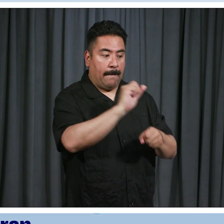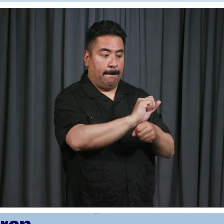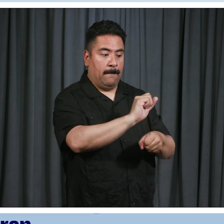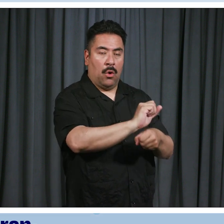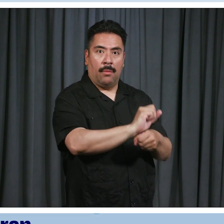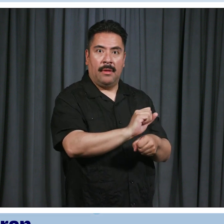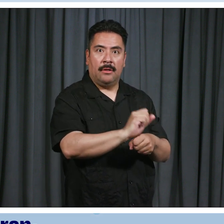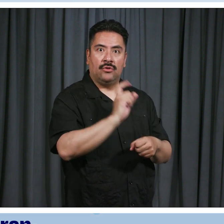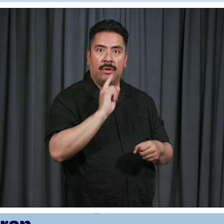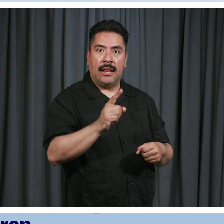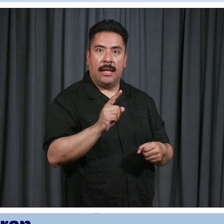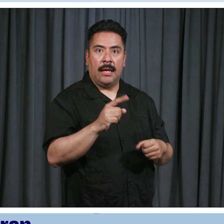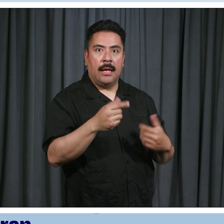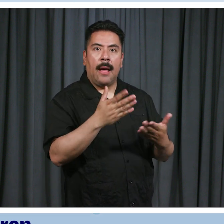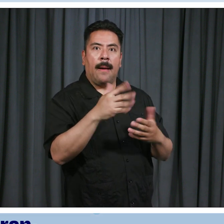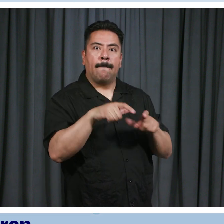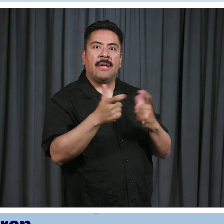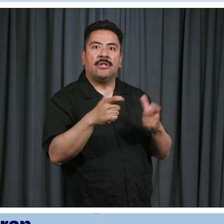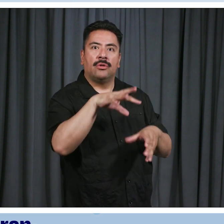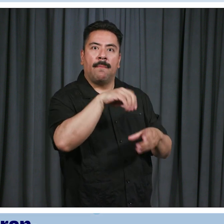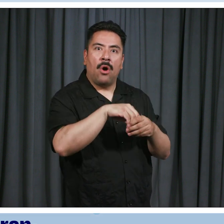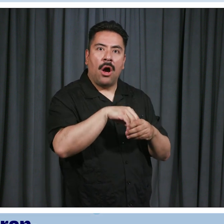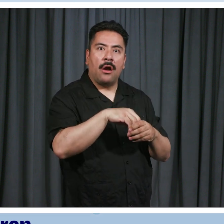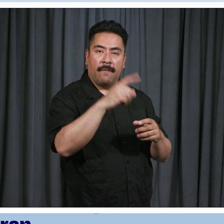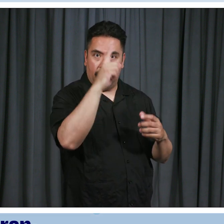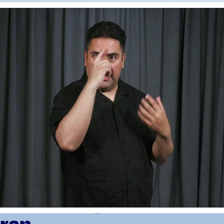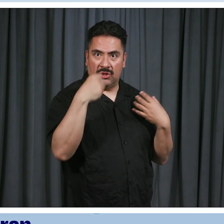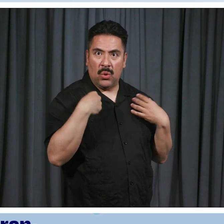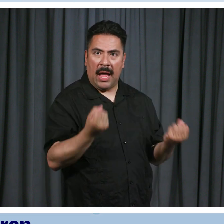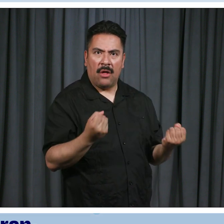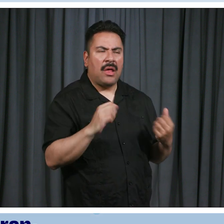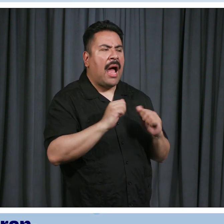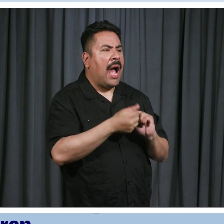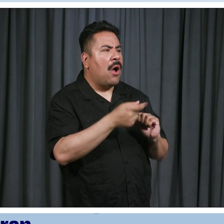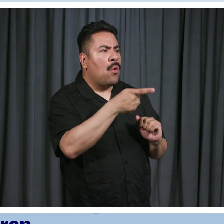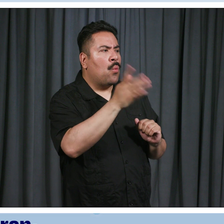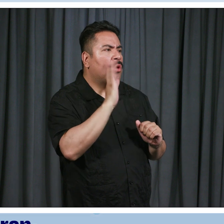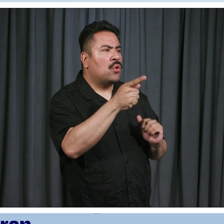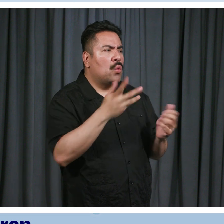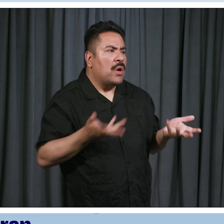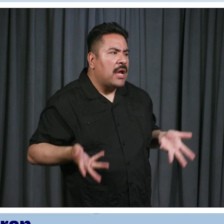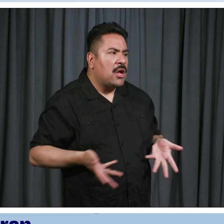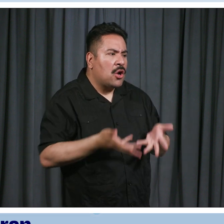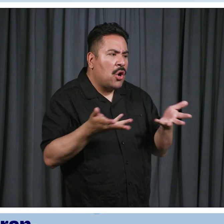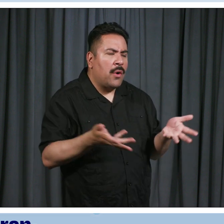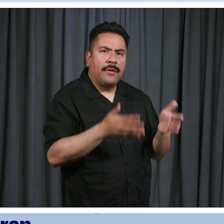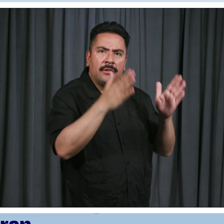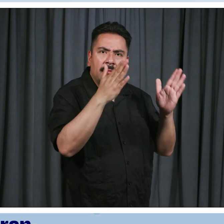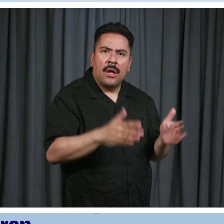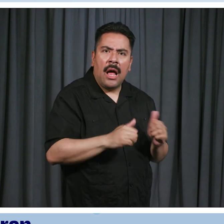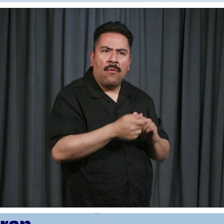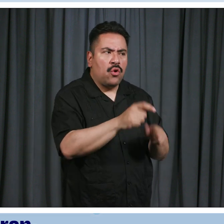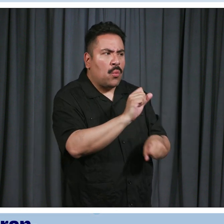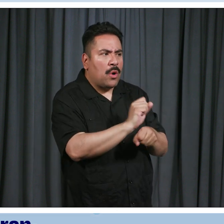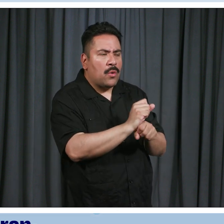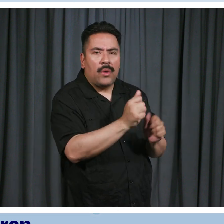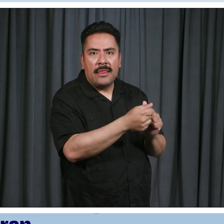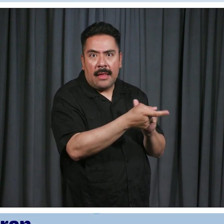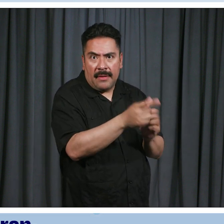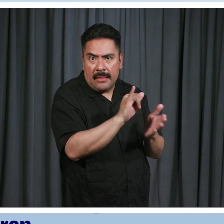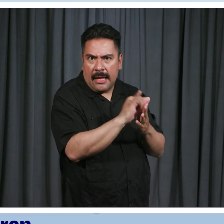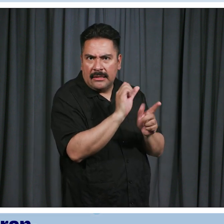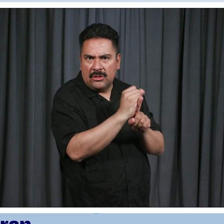is such a big part of mental health. So how would you encourage someone, or how would you work with them in